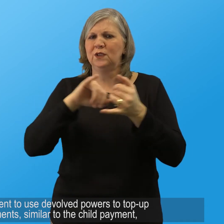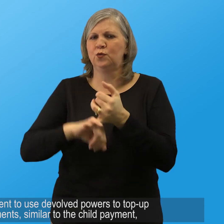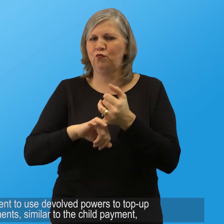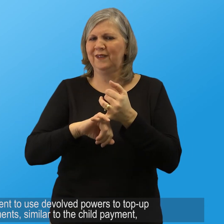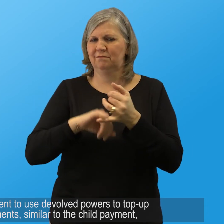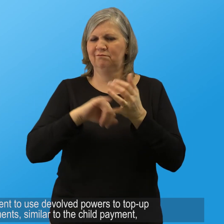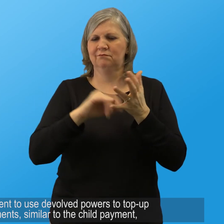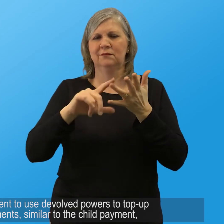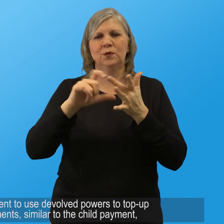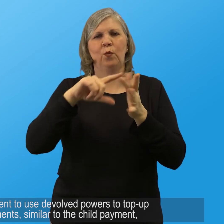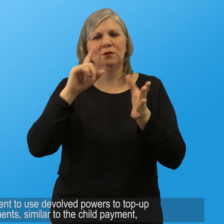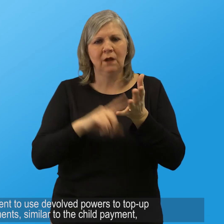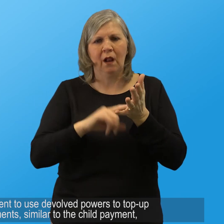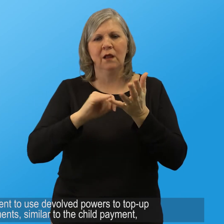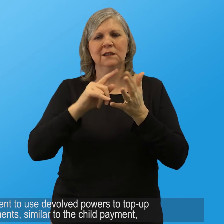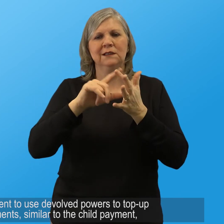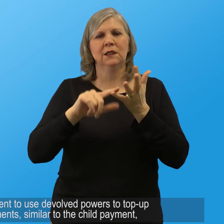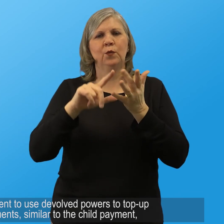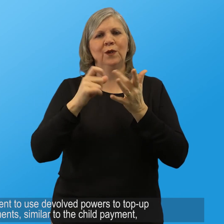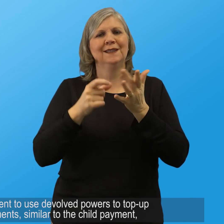to top up social security payments.